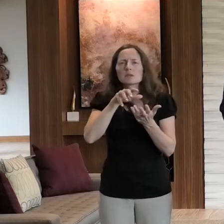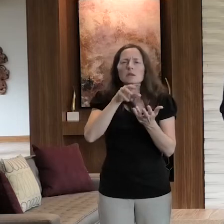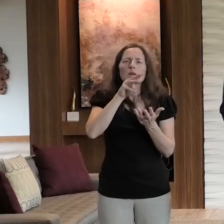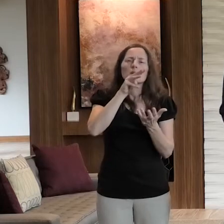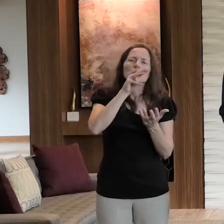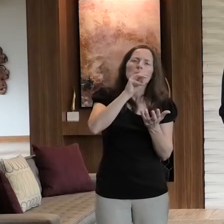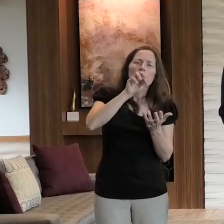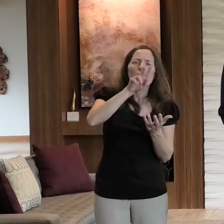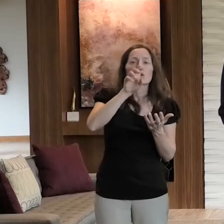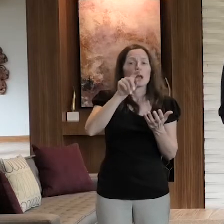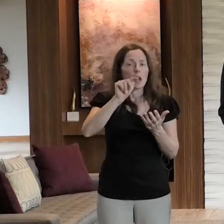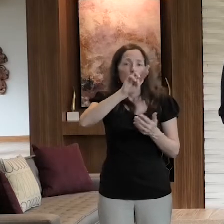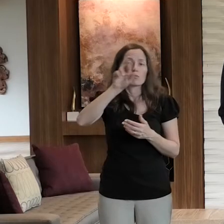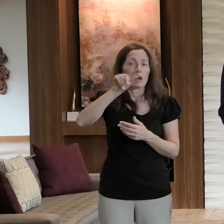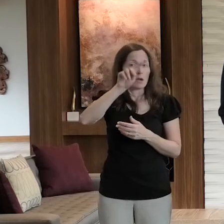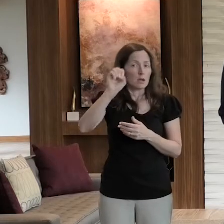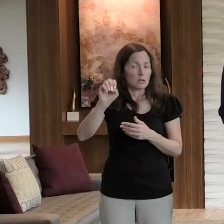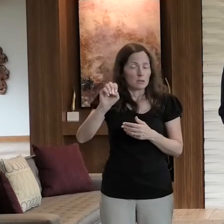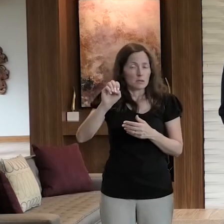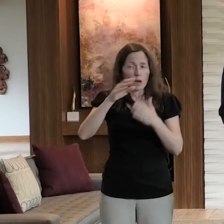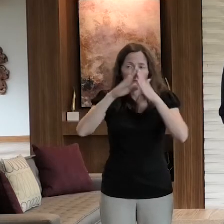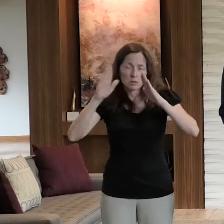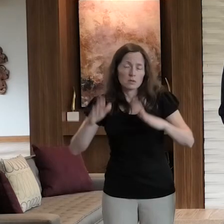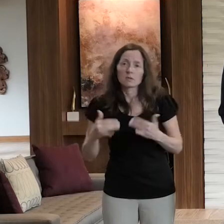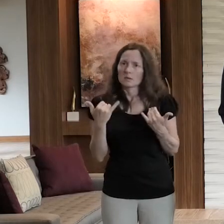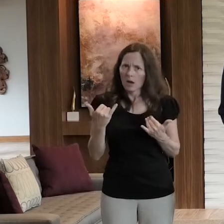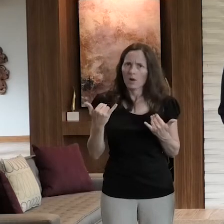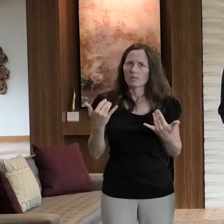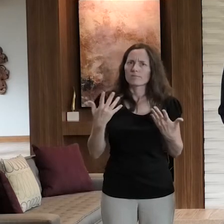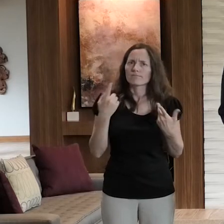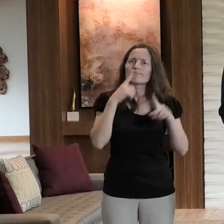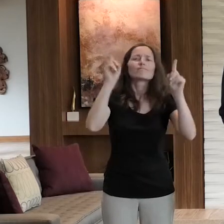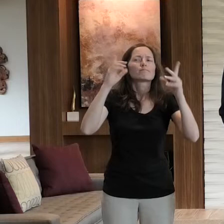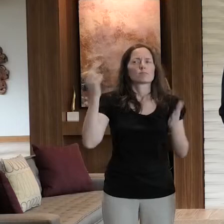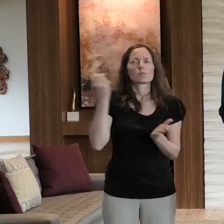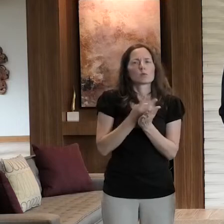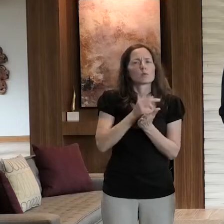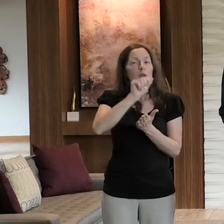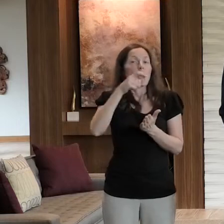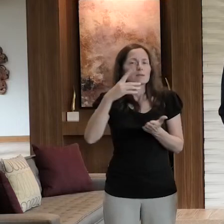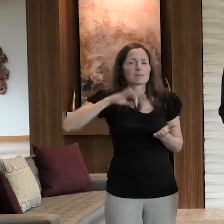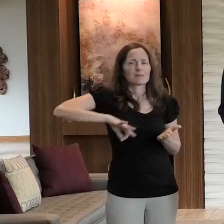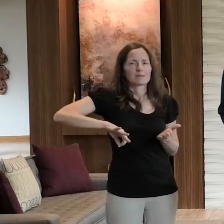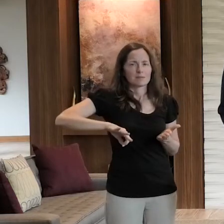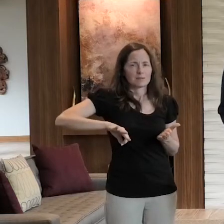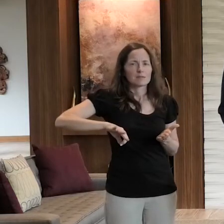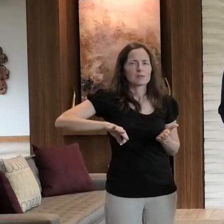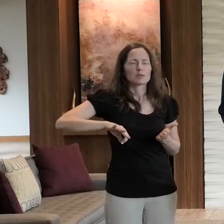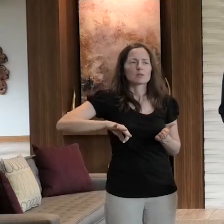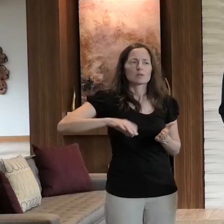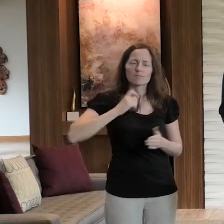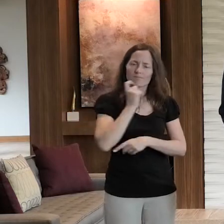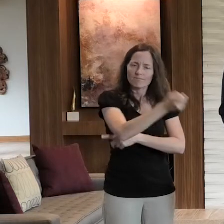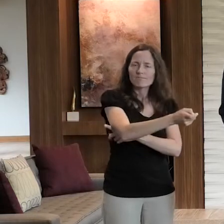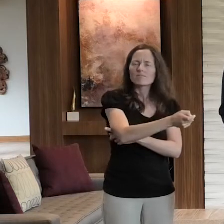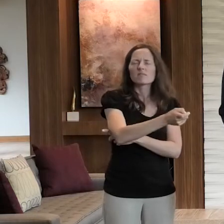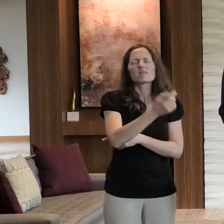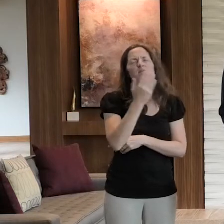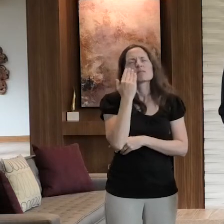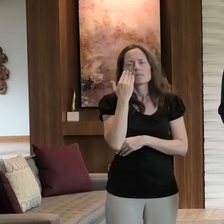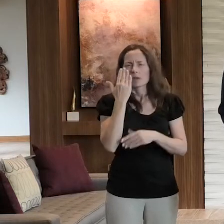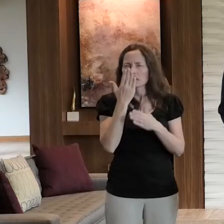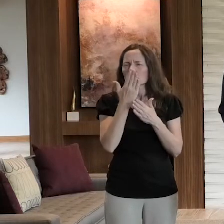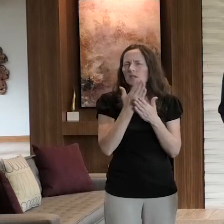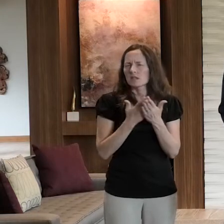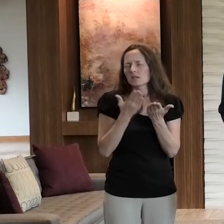housing, and that project now has its tax credits award, so it's getting there. I know there's still a couple of hurdles it's got to get over, but that's going to